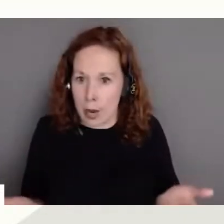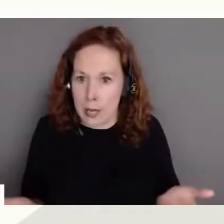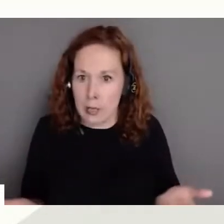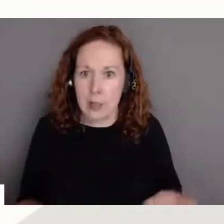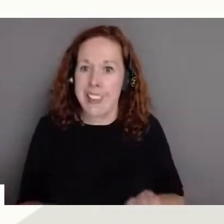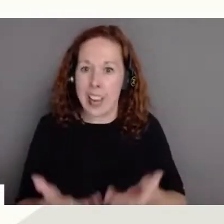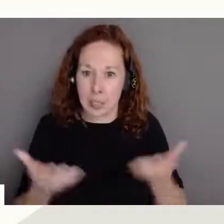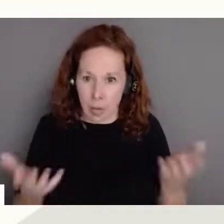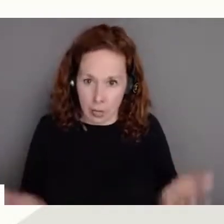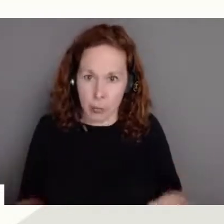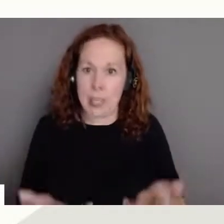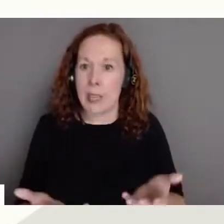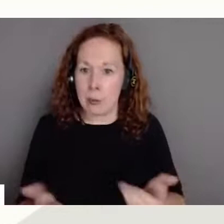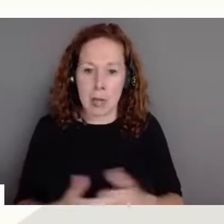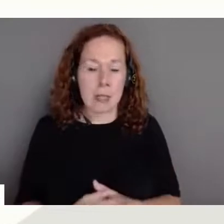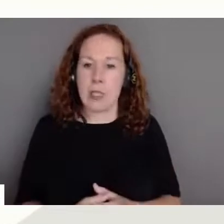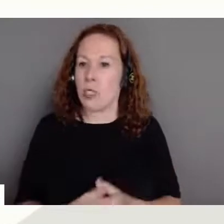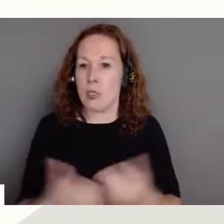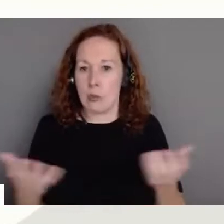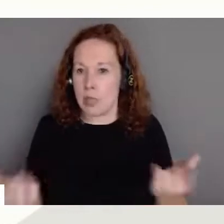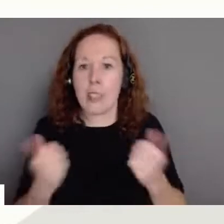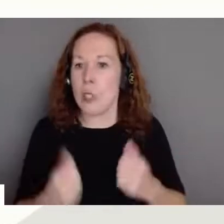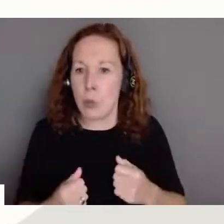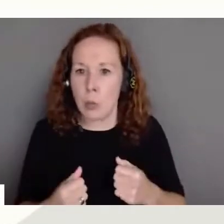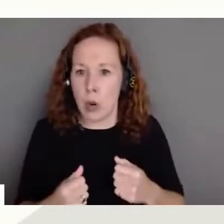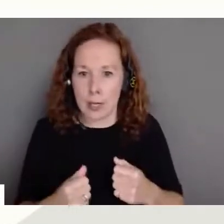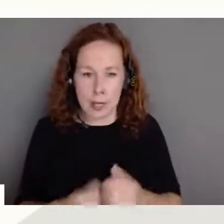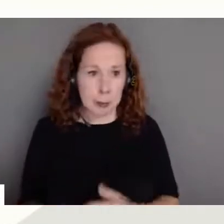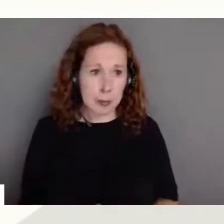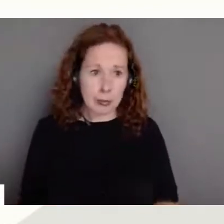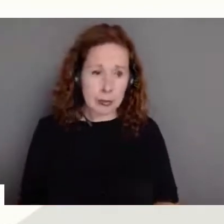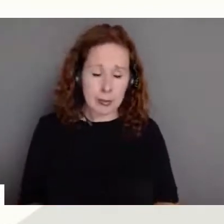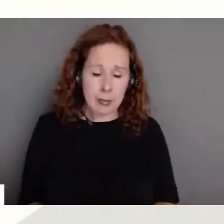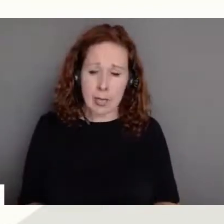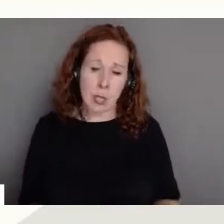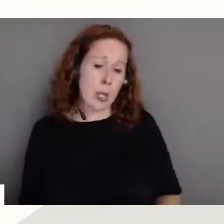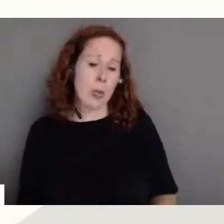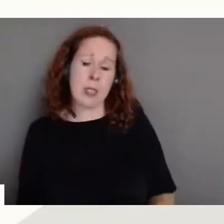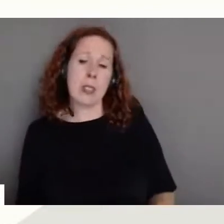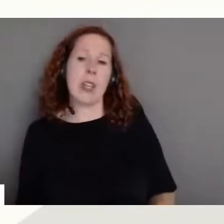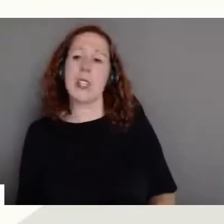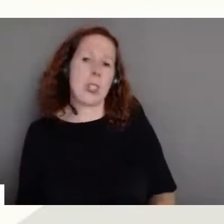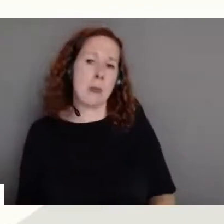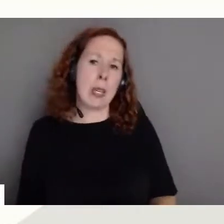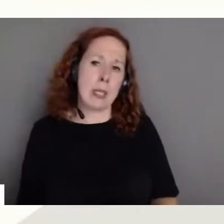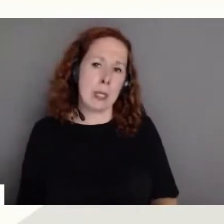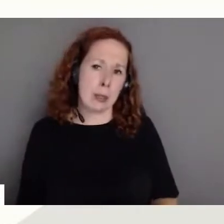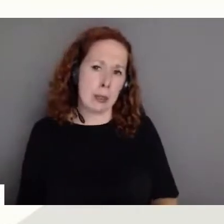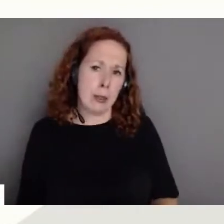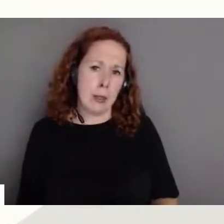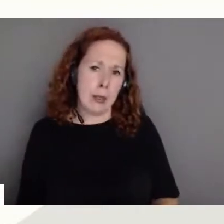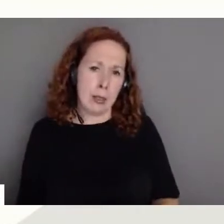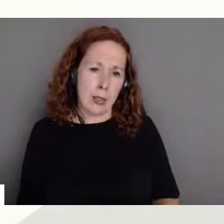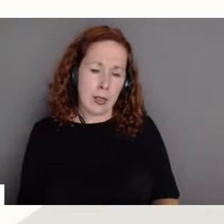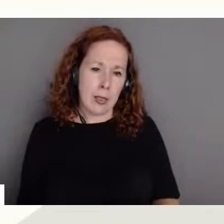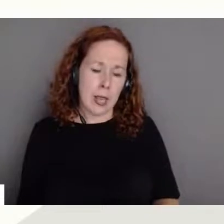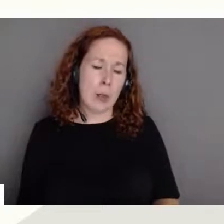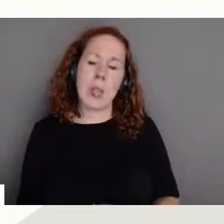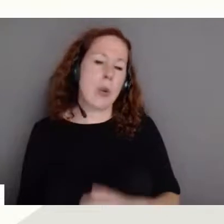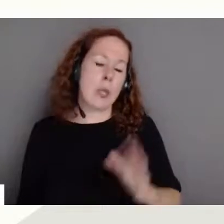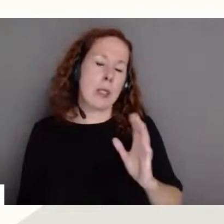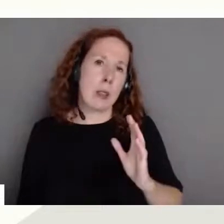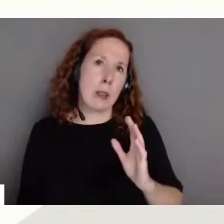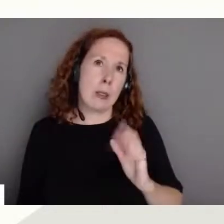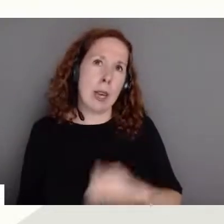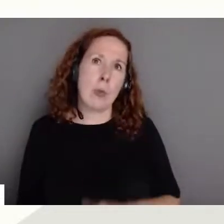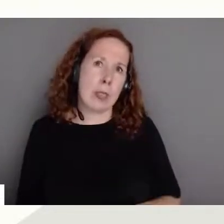open mind and relay the message, that's who we want. And so it Mm. was such an amazing that